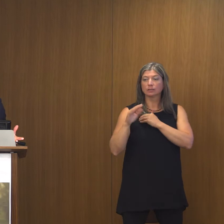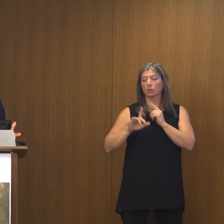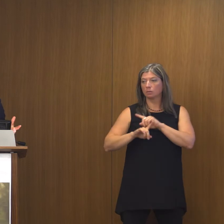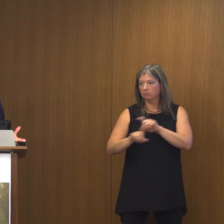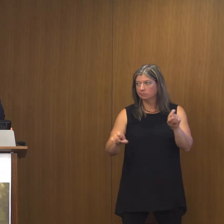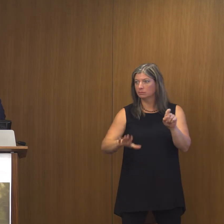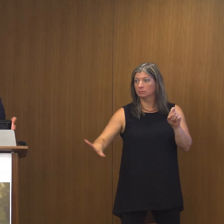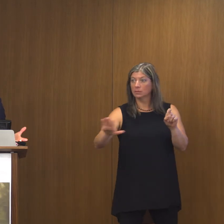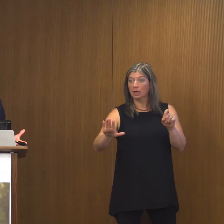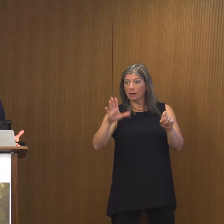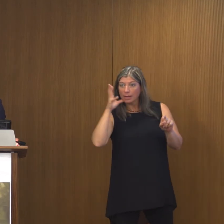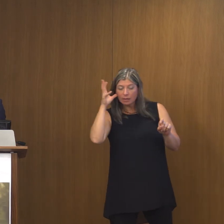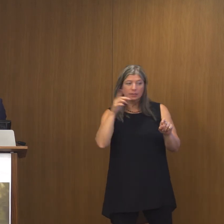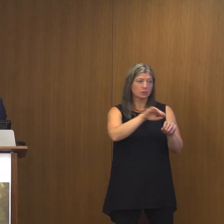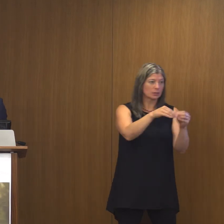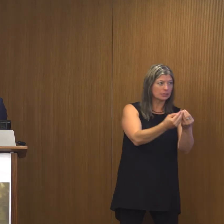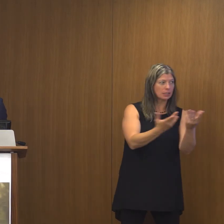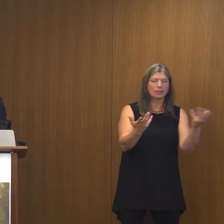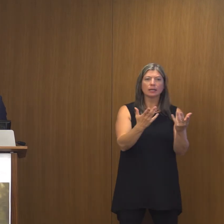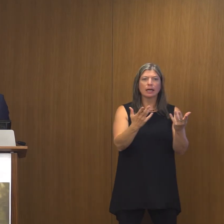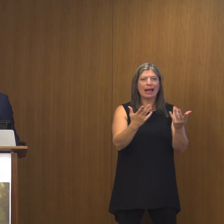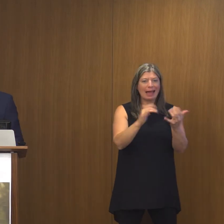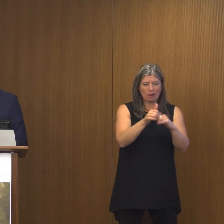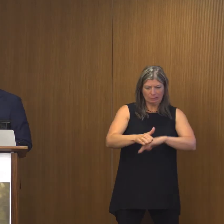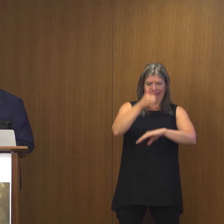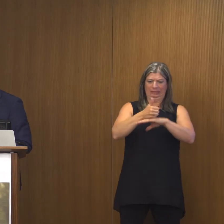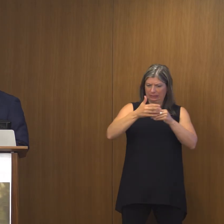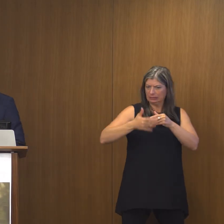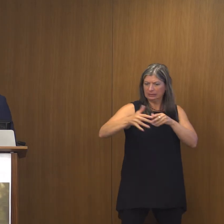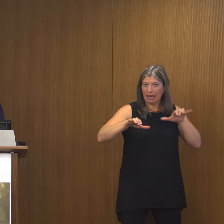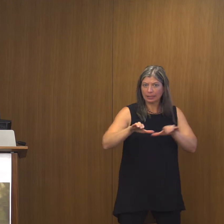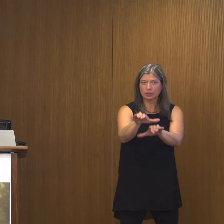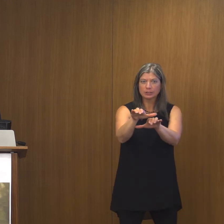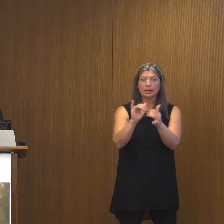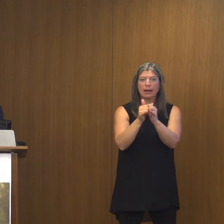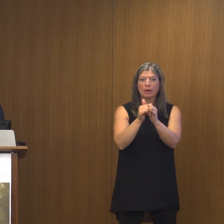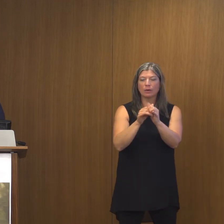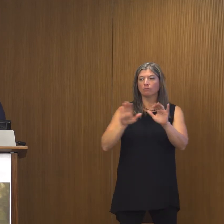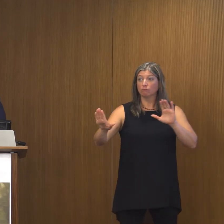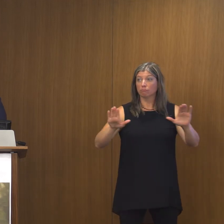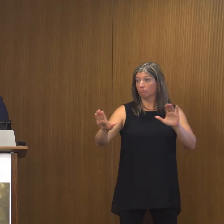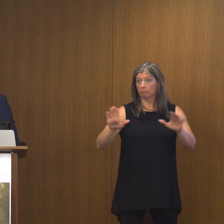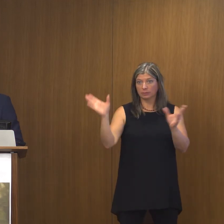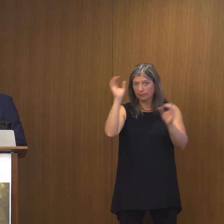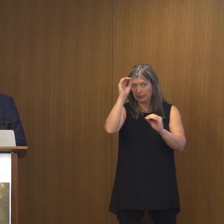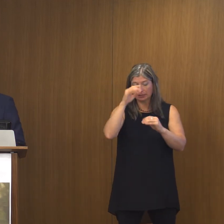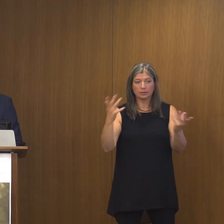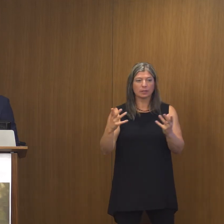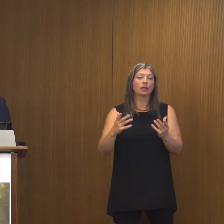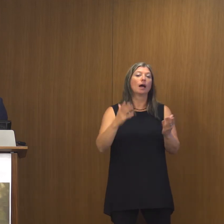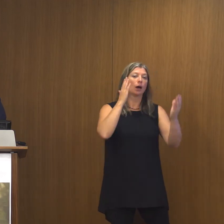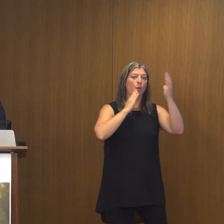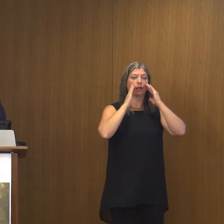were the actionable solutions they thought were relevant in their context. So the first solution that was highly ranked was that raising